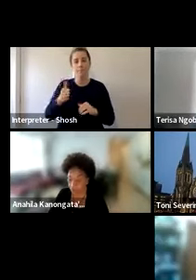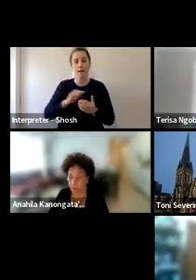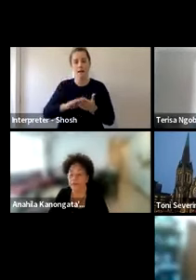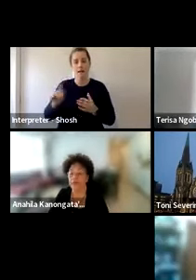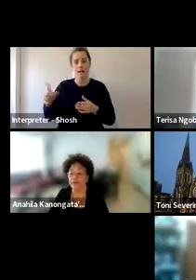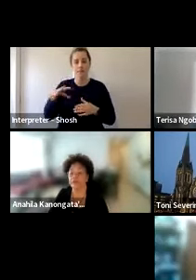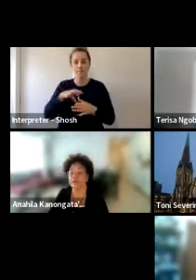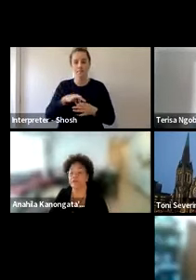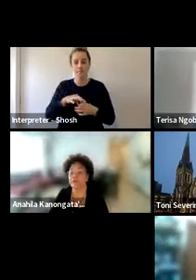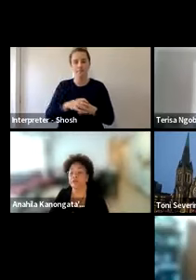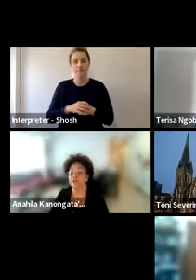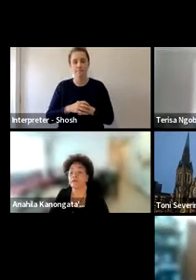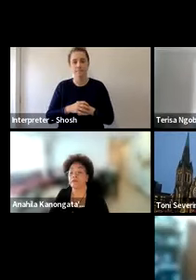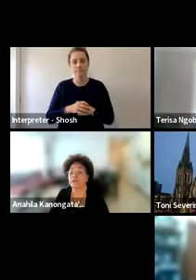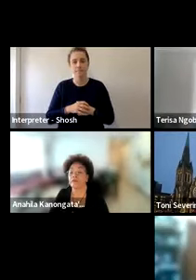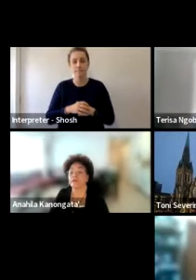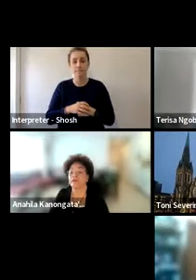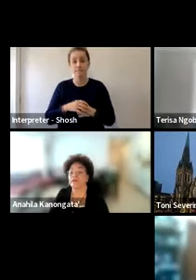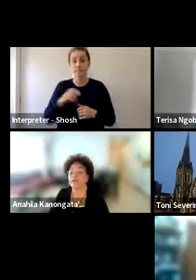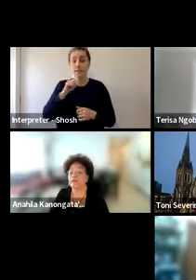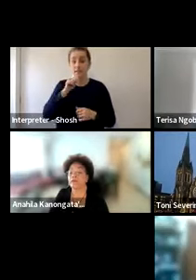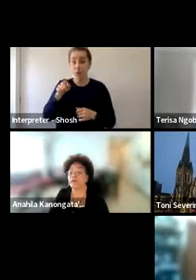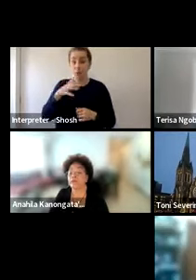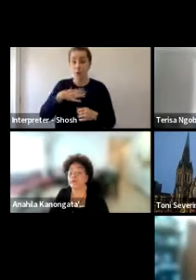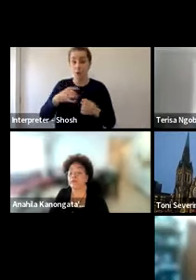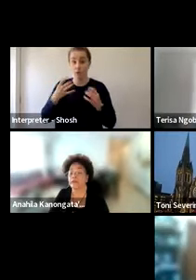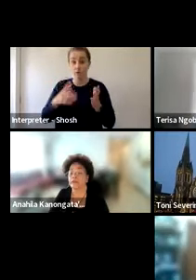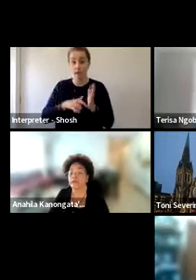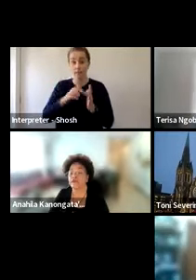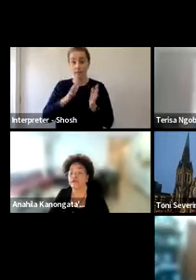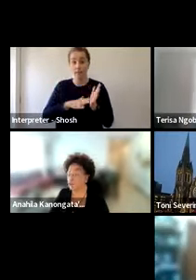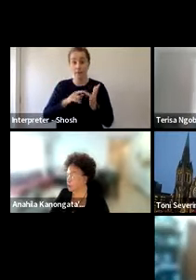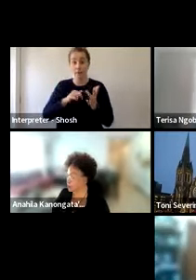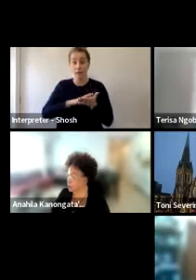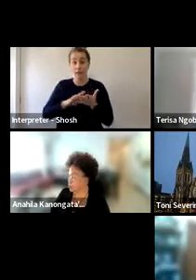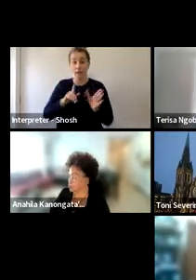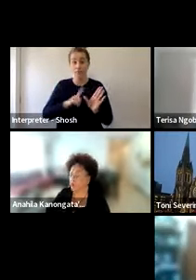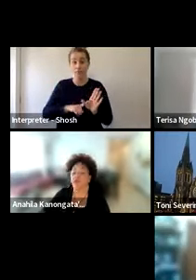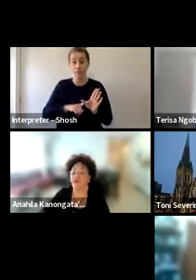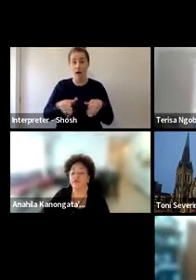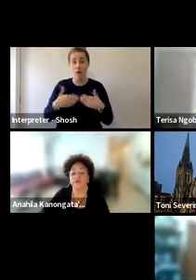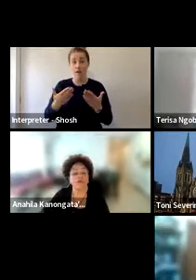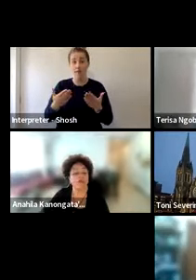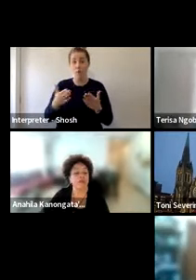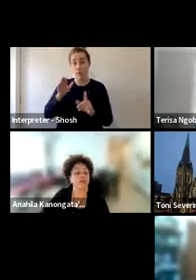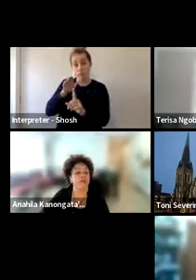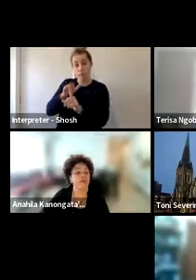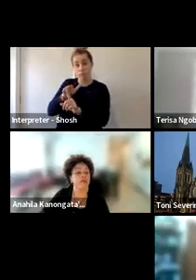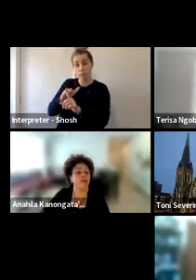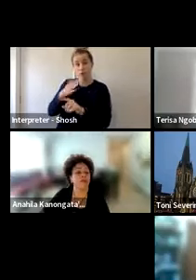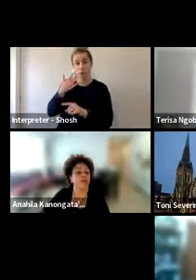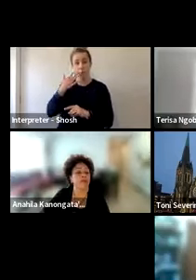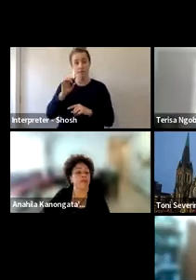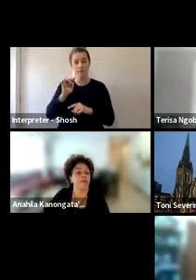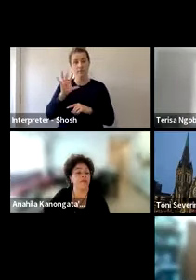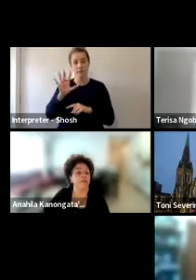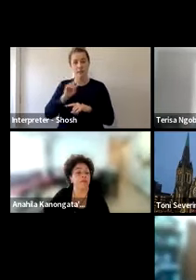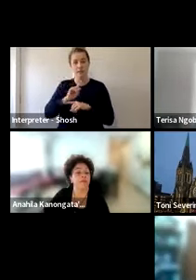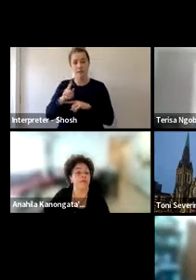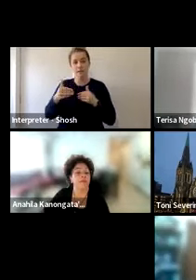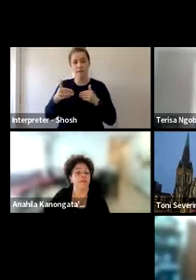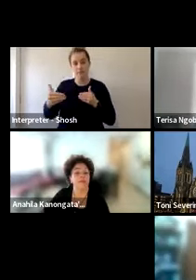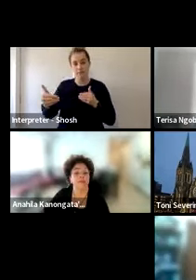Great. If you'd like to start, and I'll give you a sing out at about 10